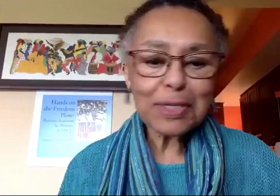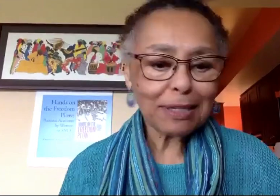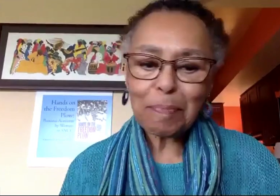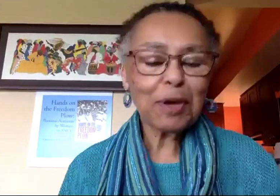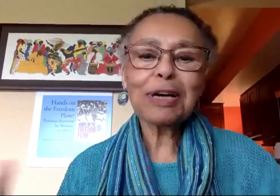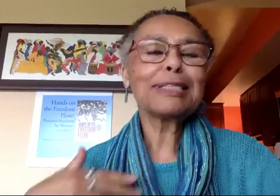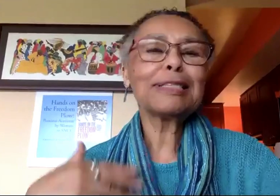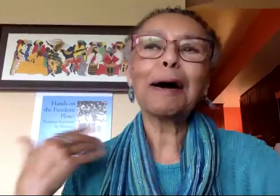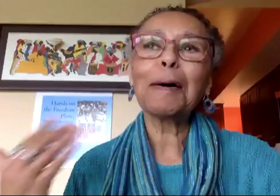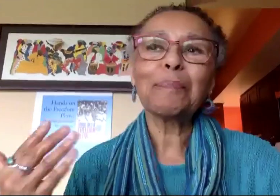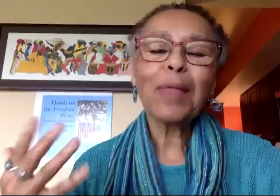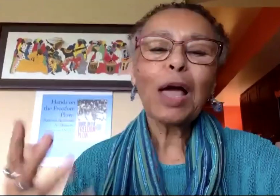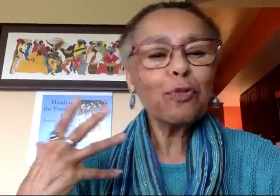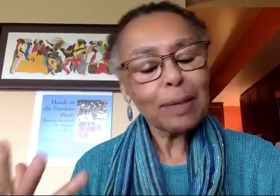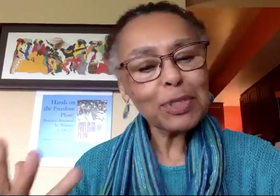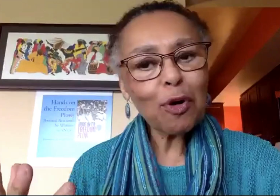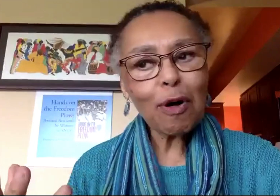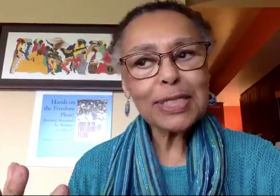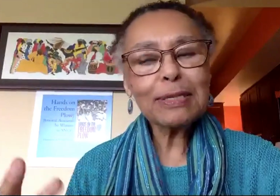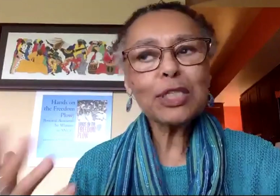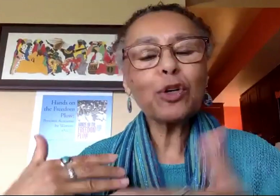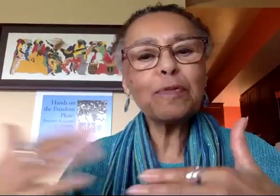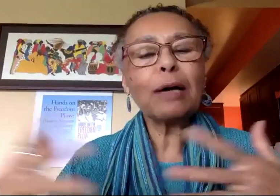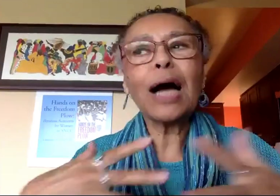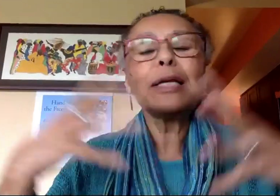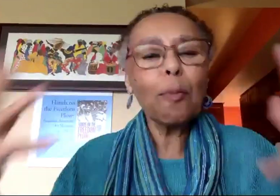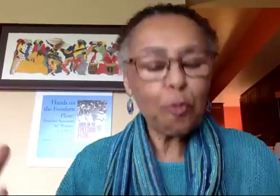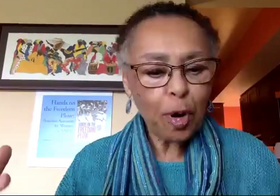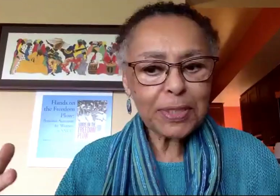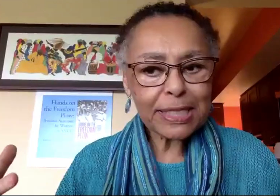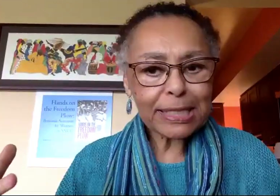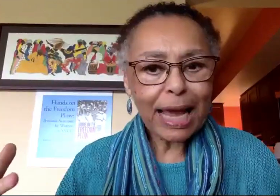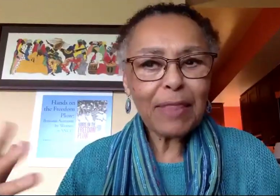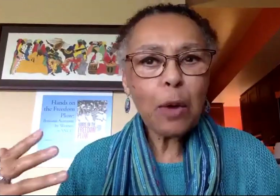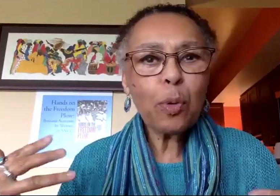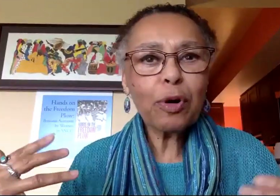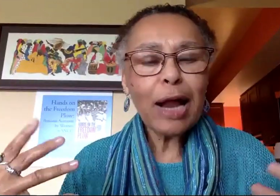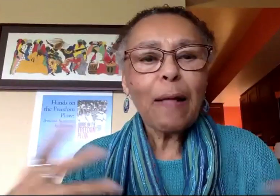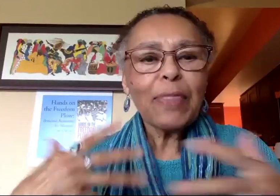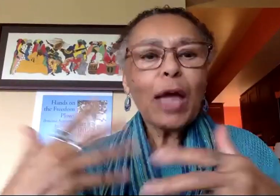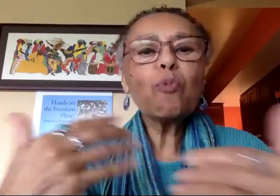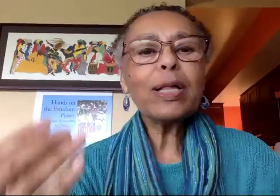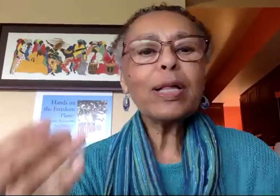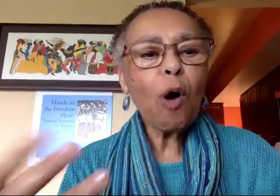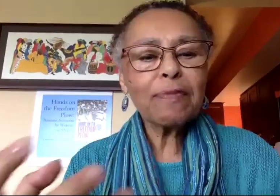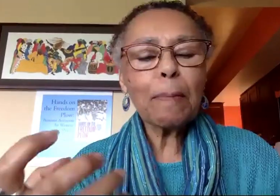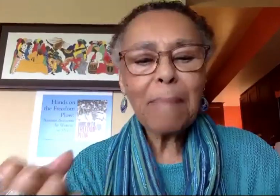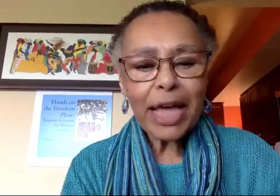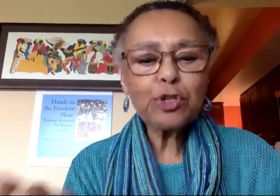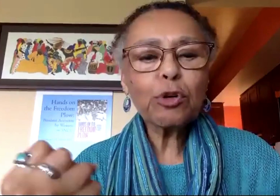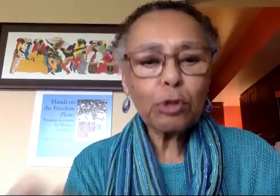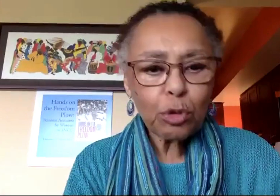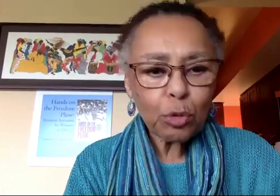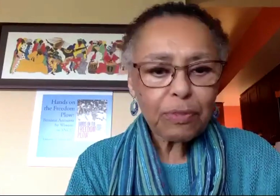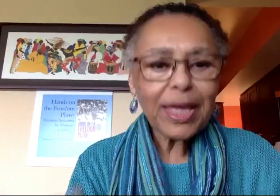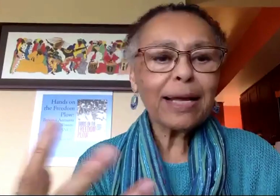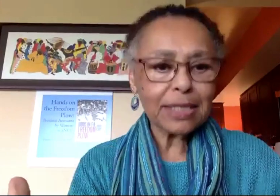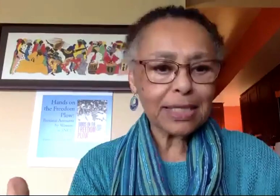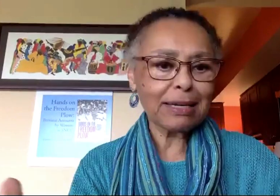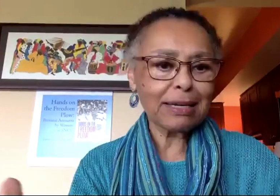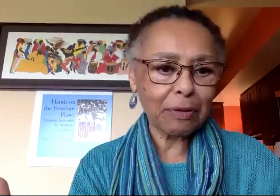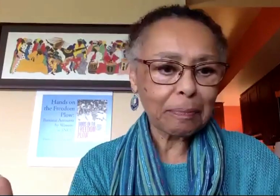the music because the freedom songs served a number of purposes, and they were really part of the major glue